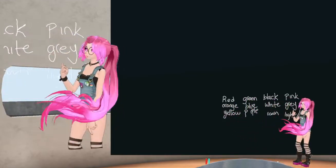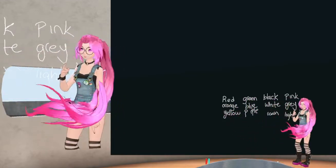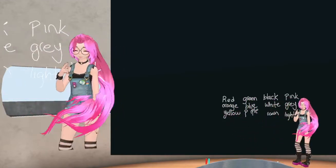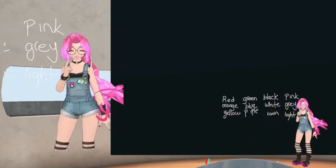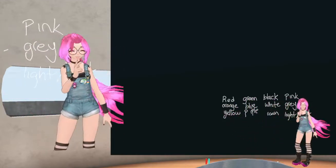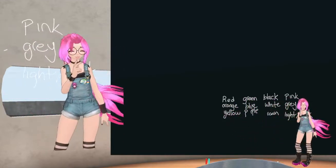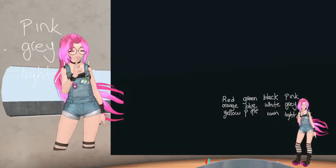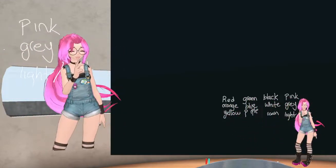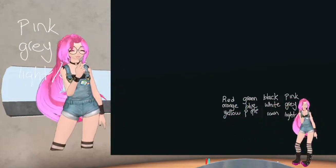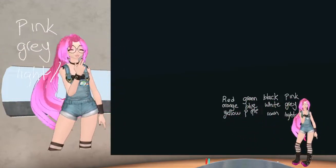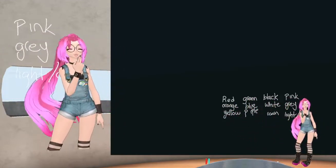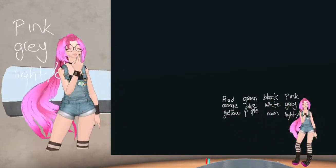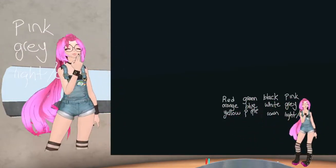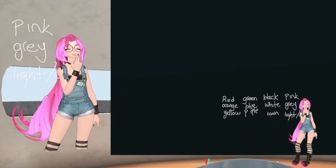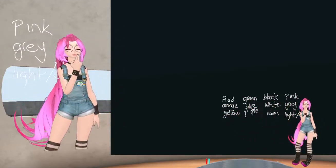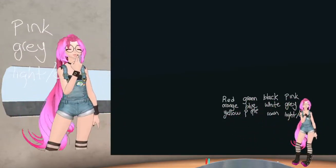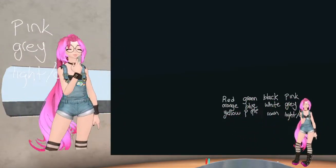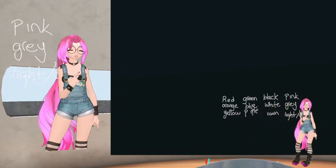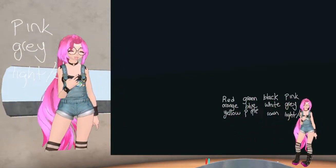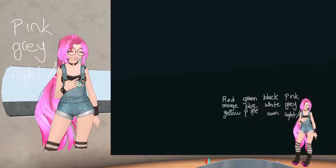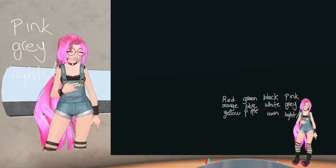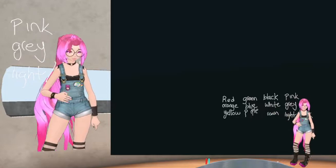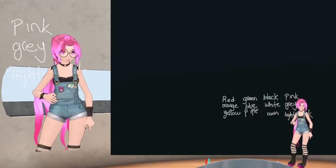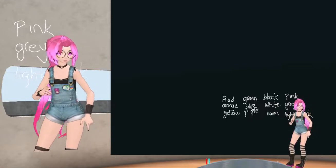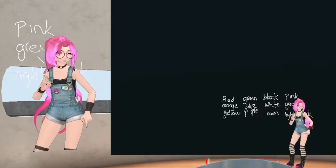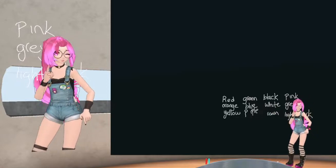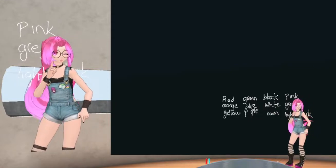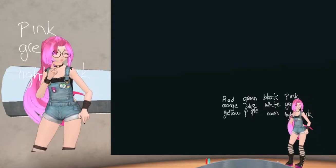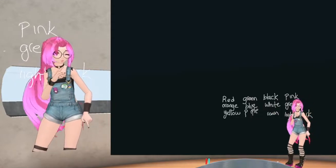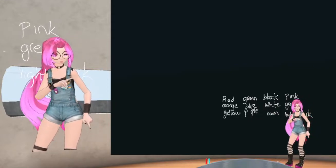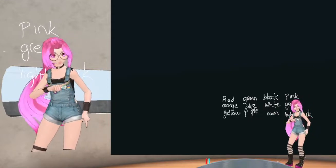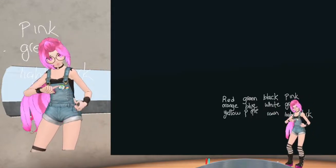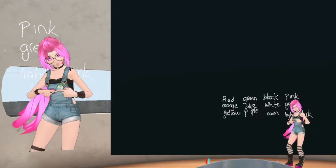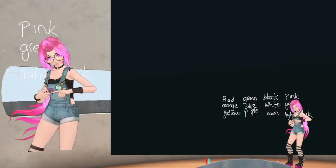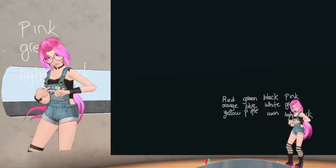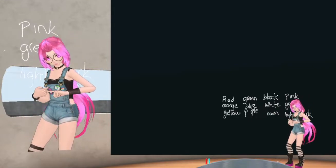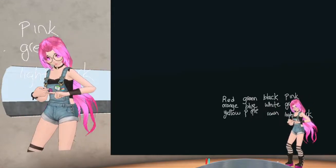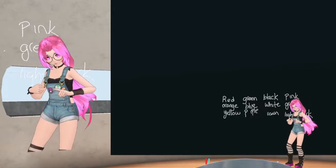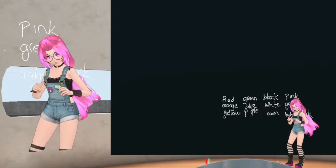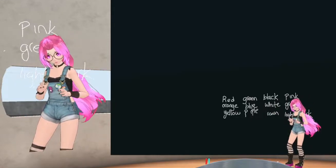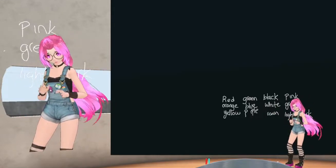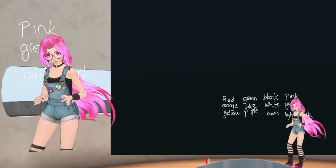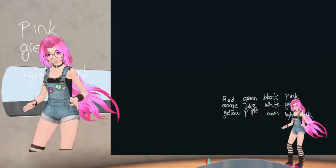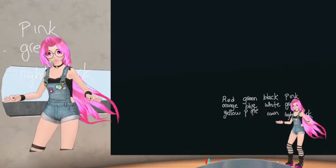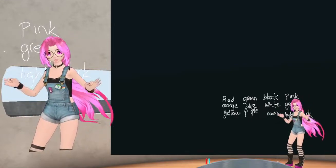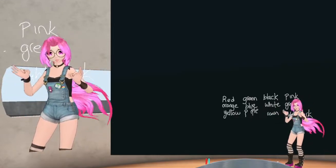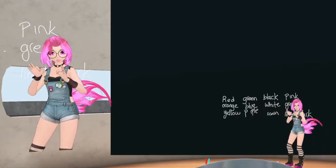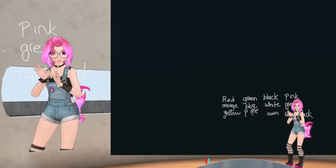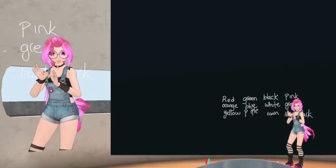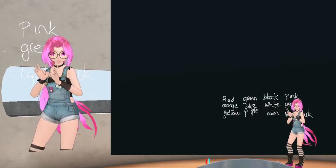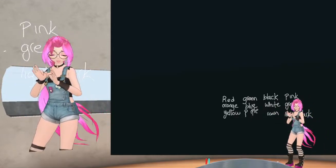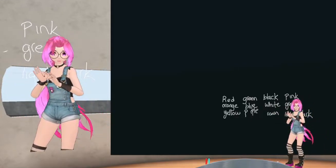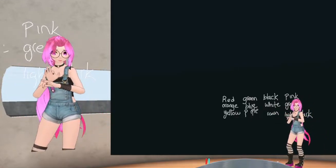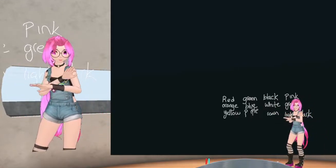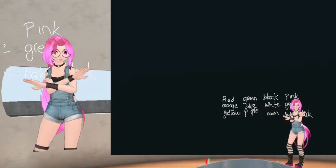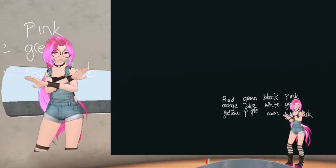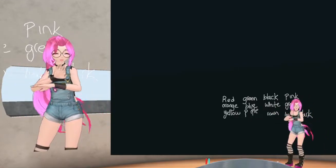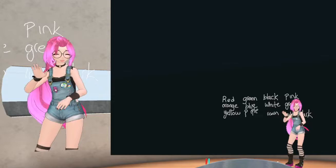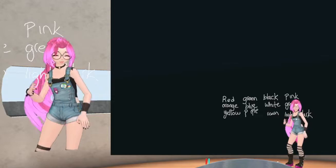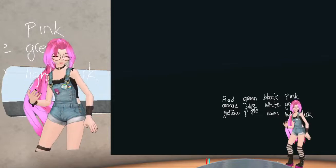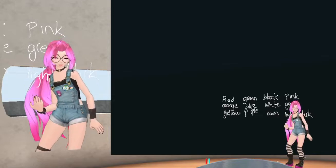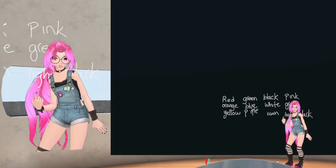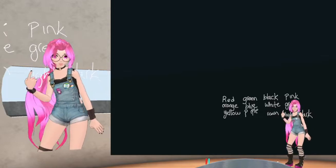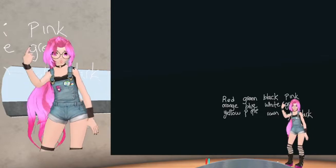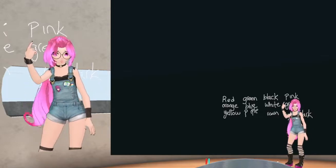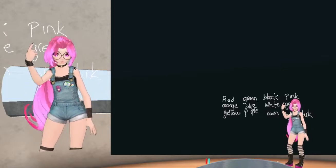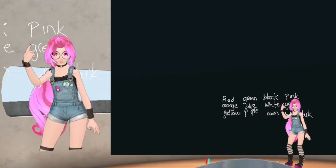Right? So P for pink, pulling down. My friends, it is so important that